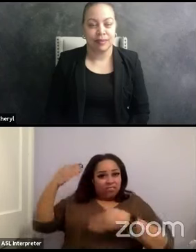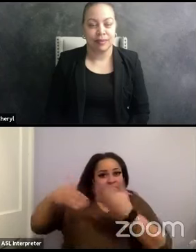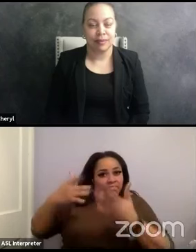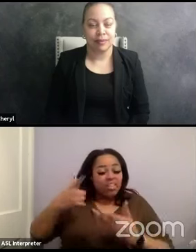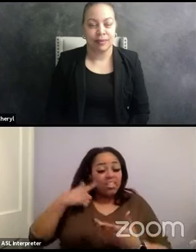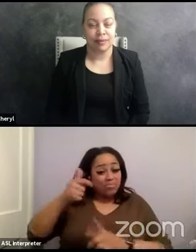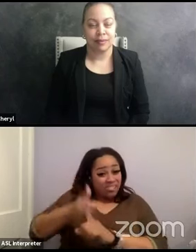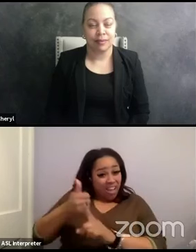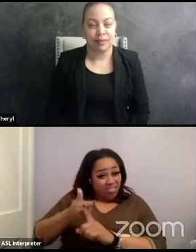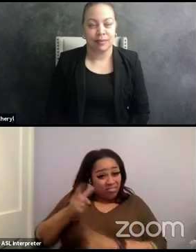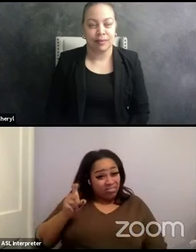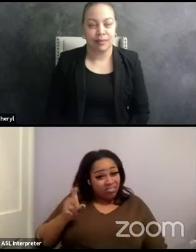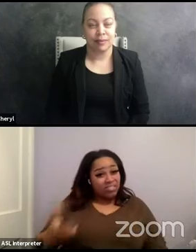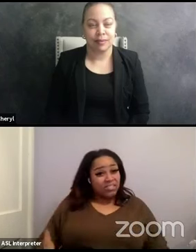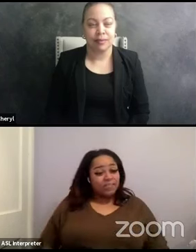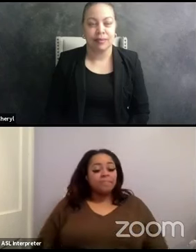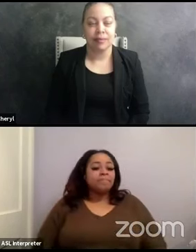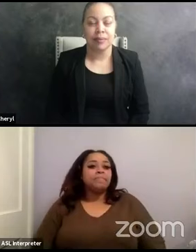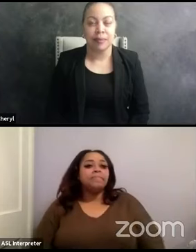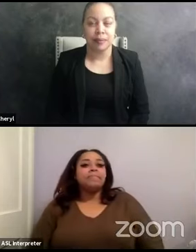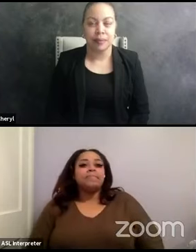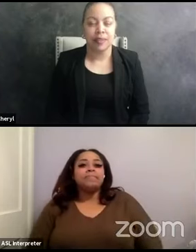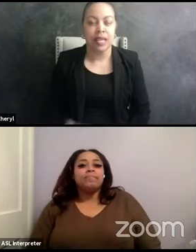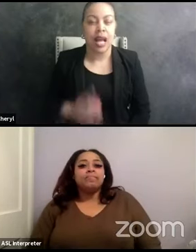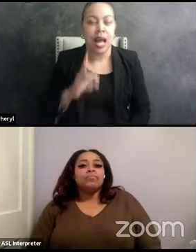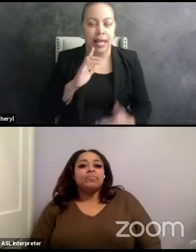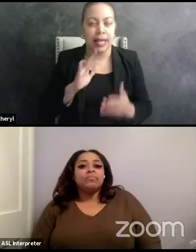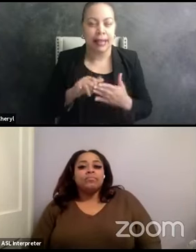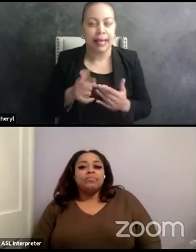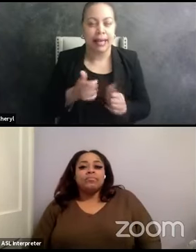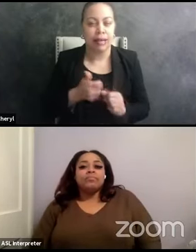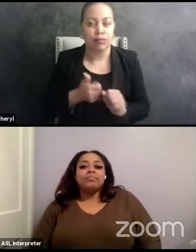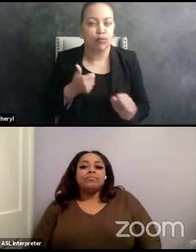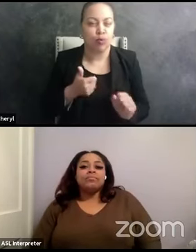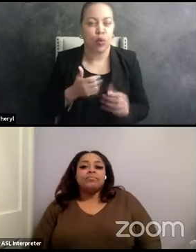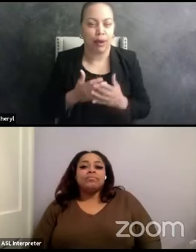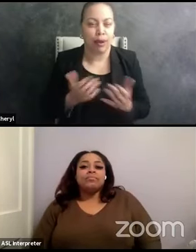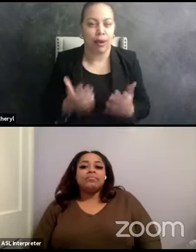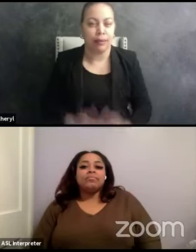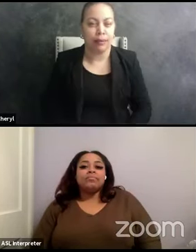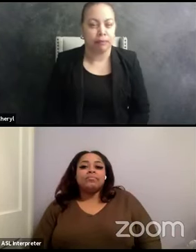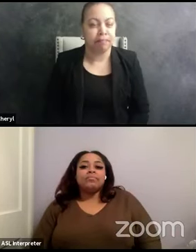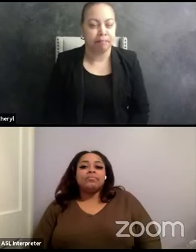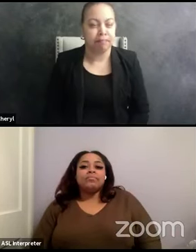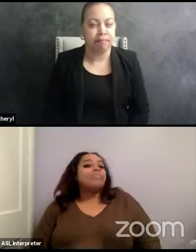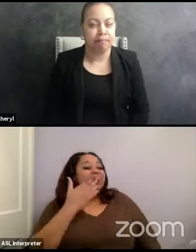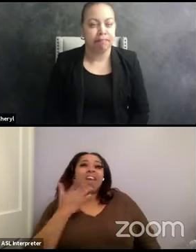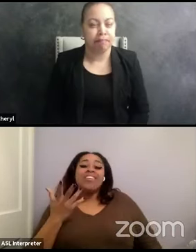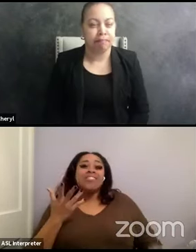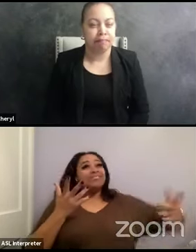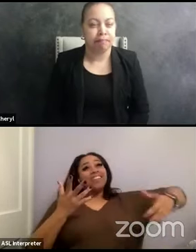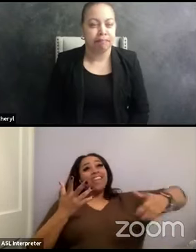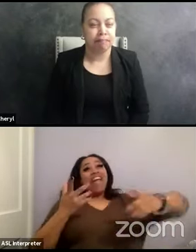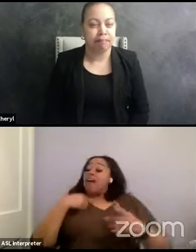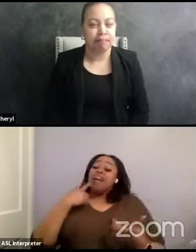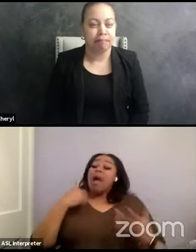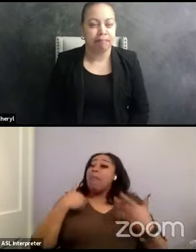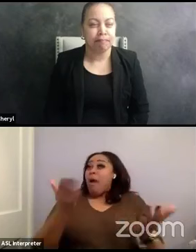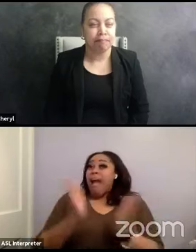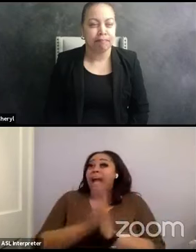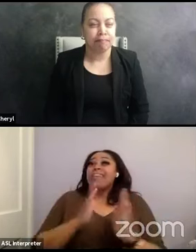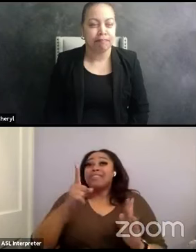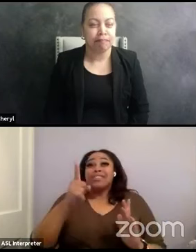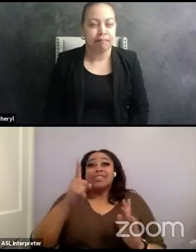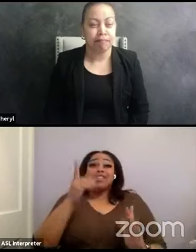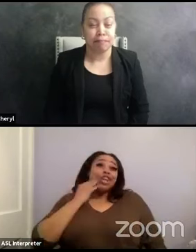themselves? I think that they spend a lot of time running from that. Thank you. That's what I said. But I was like, I'm gonna ask her because she's the Yeah. expert.